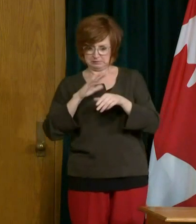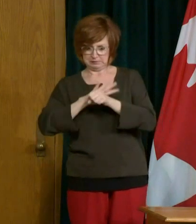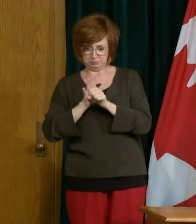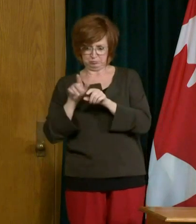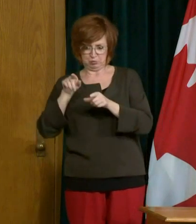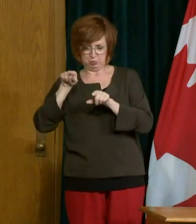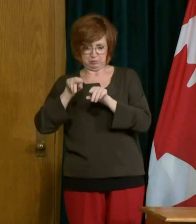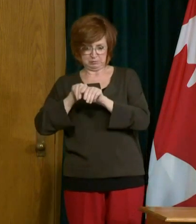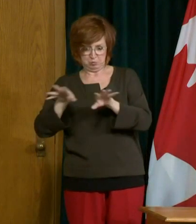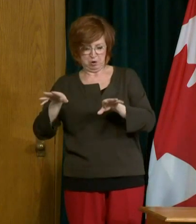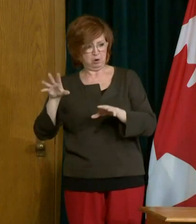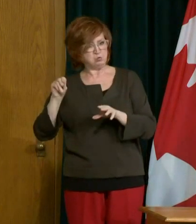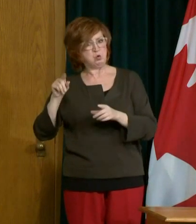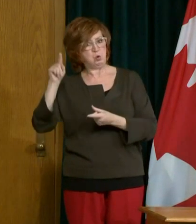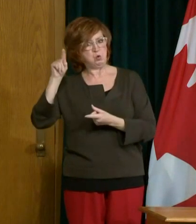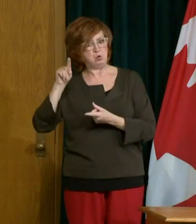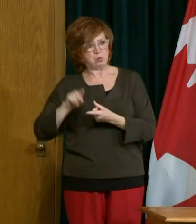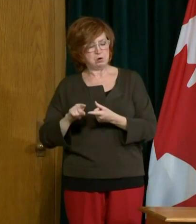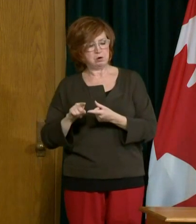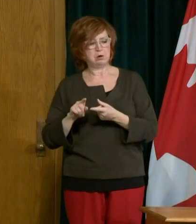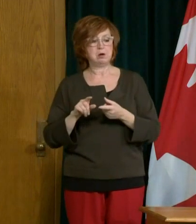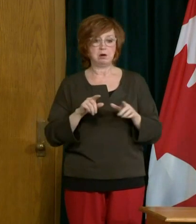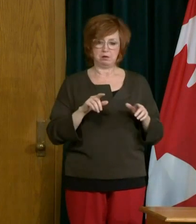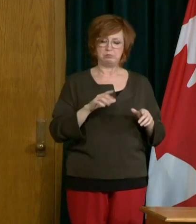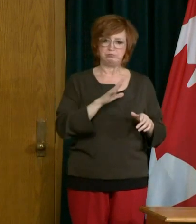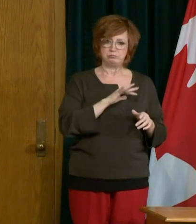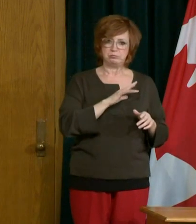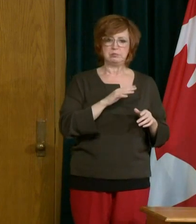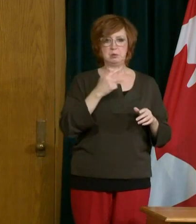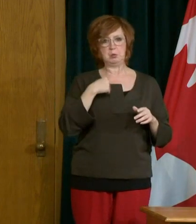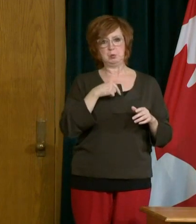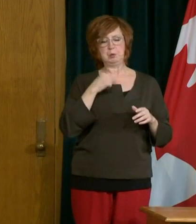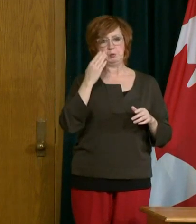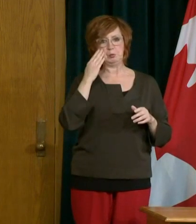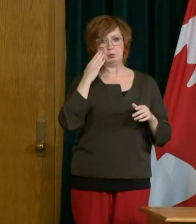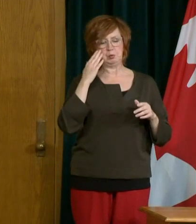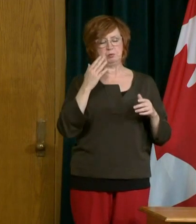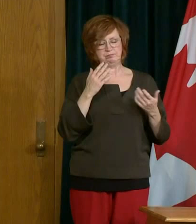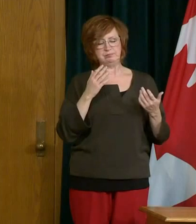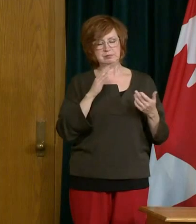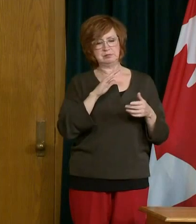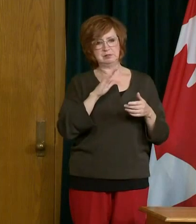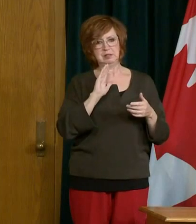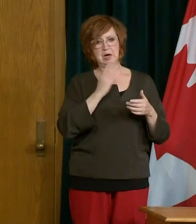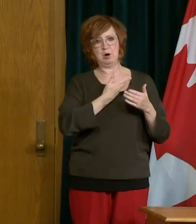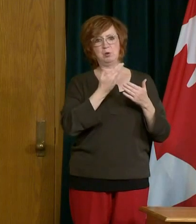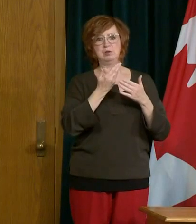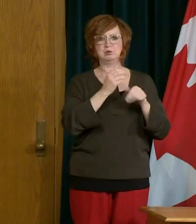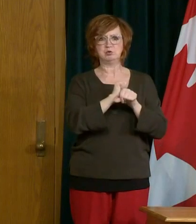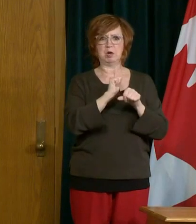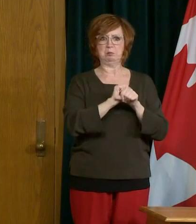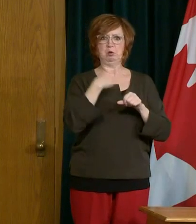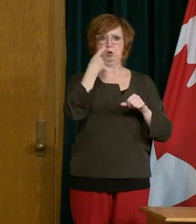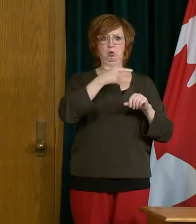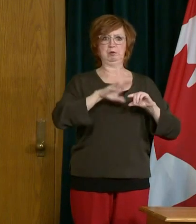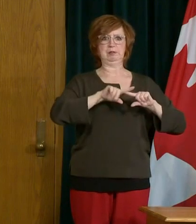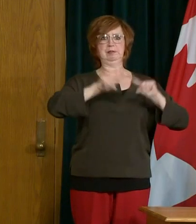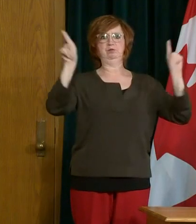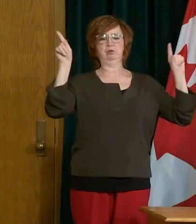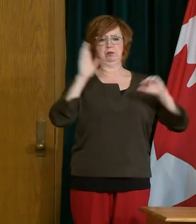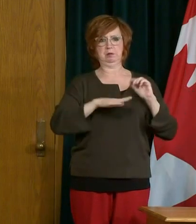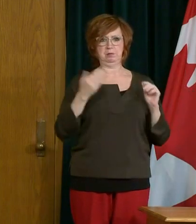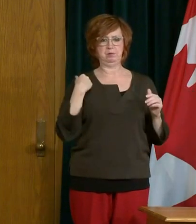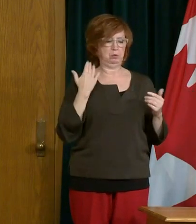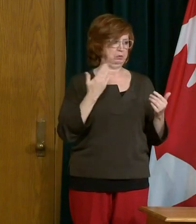COVID-19. Of course, we know we are all doing things a little differently at work today. Many of us, for instance, are working from